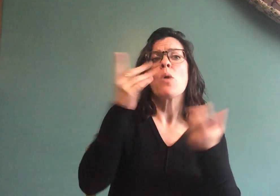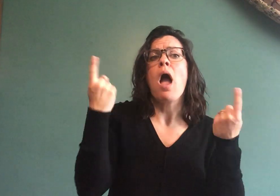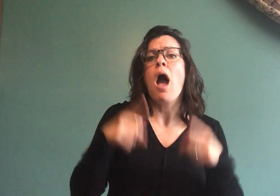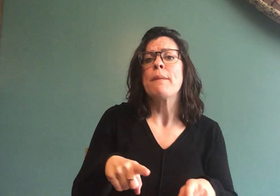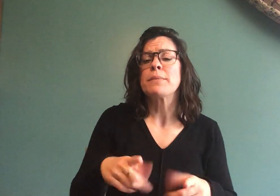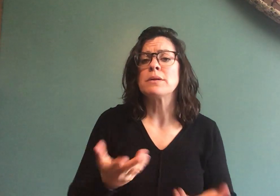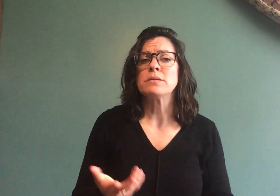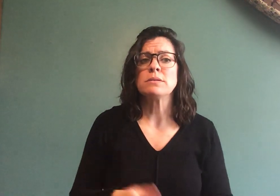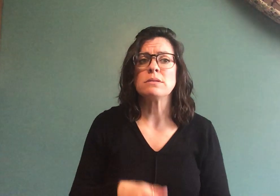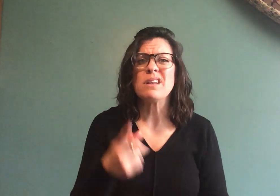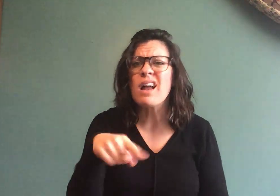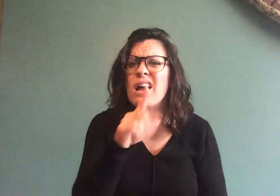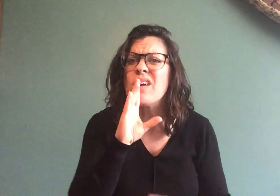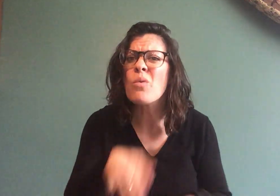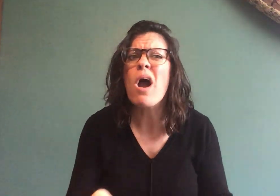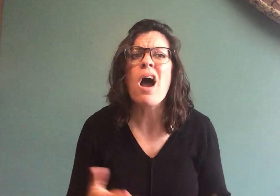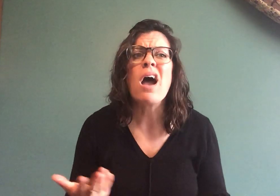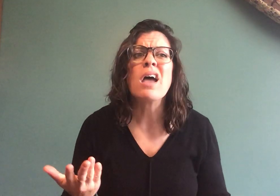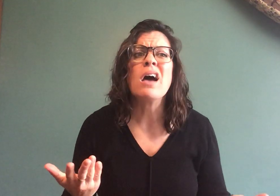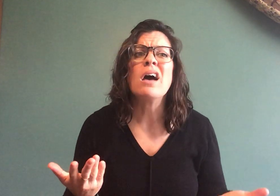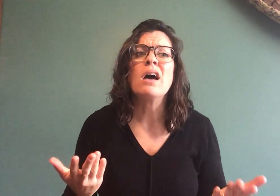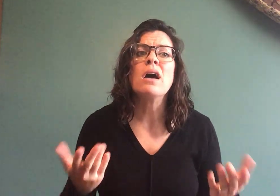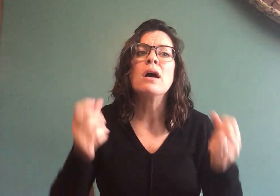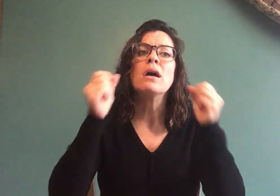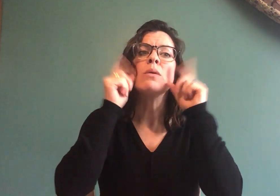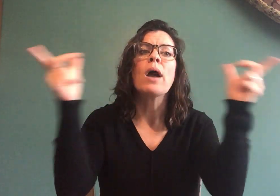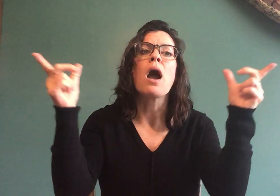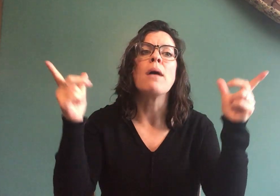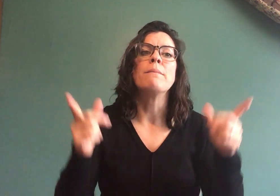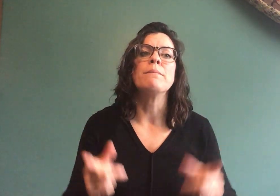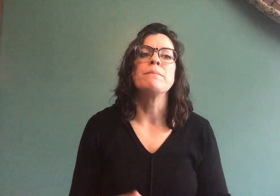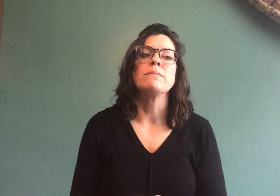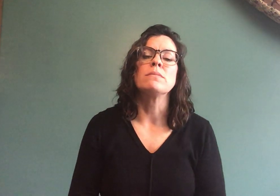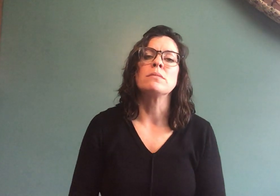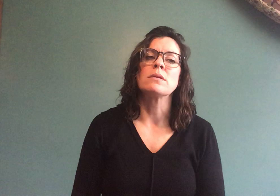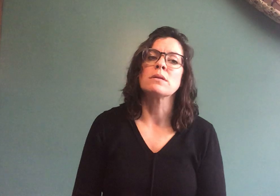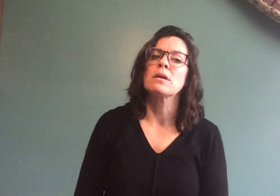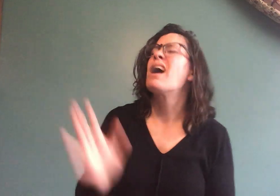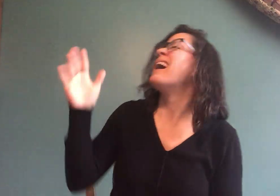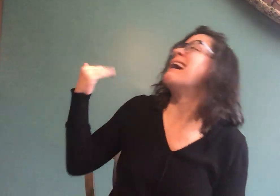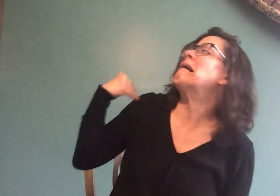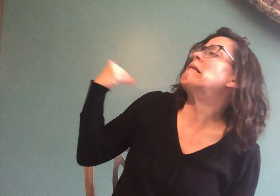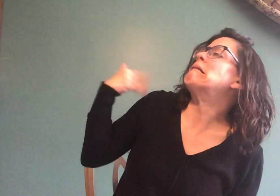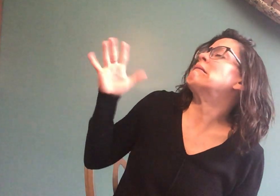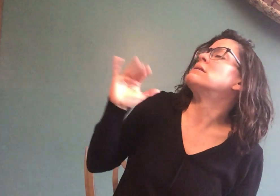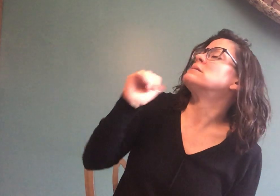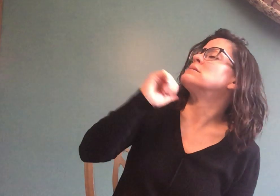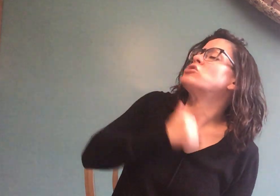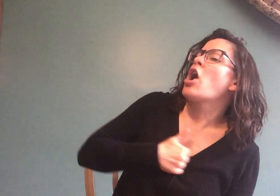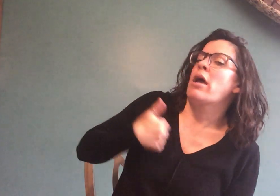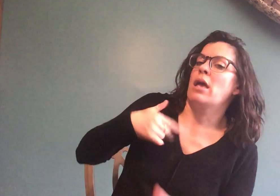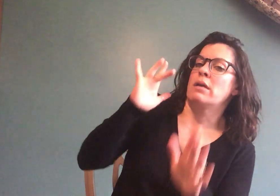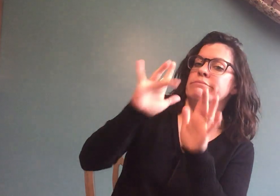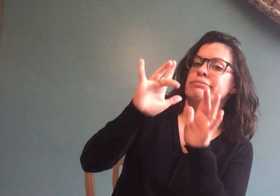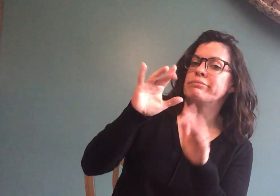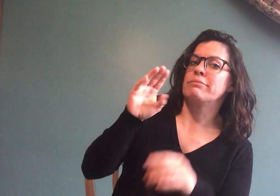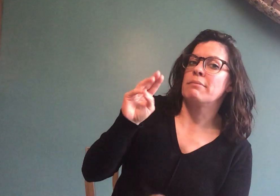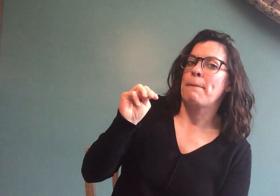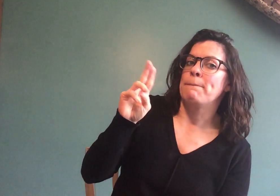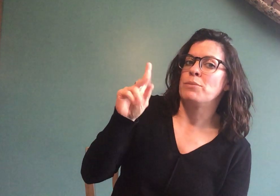Oh, my fault. I was on mute. Yeah. Somebody could put their hand through it. Yeah. Well, you put your hand near the fan,